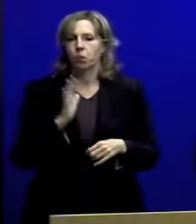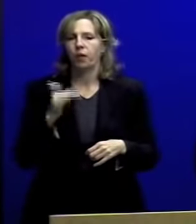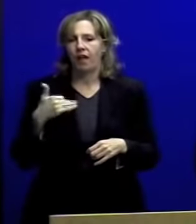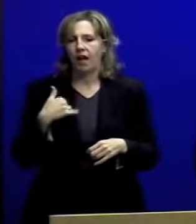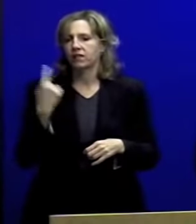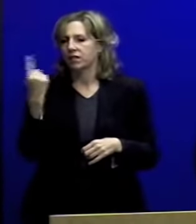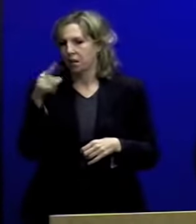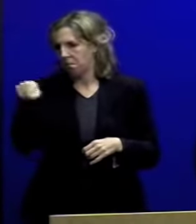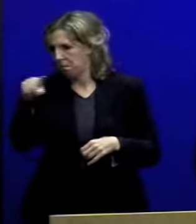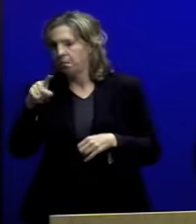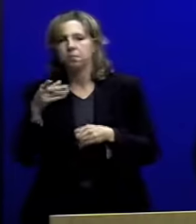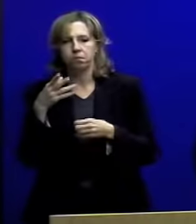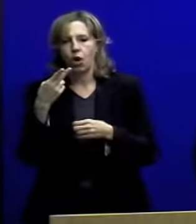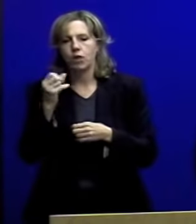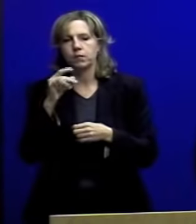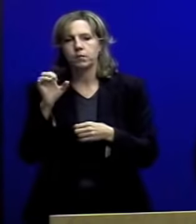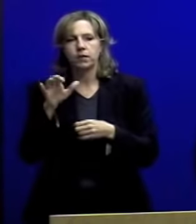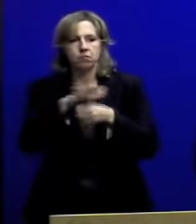area.